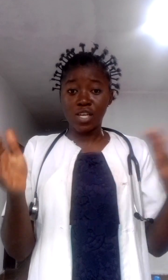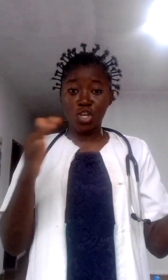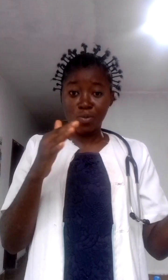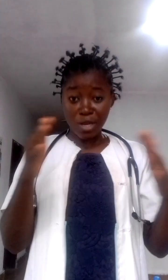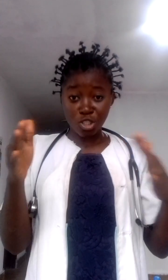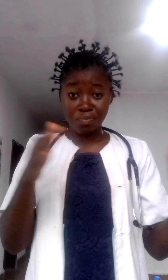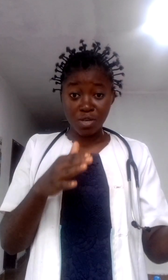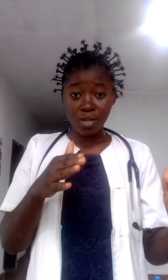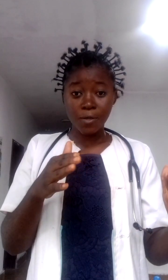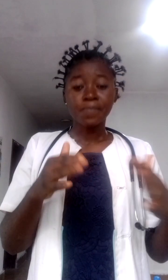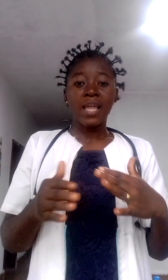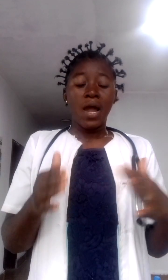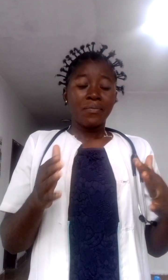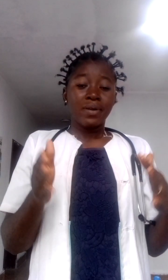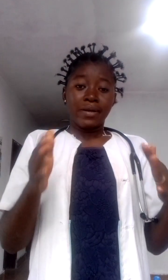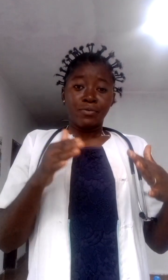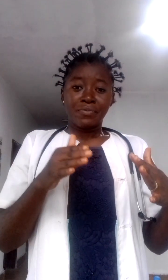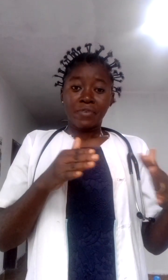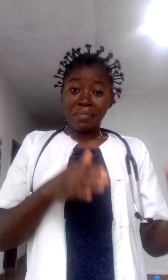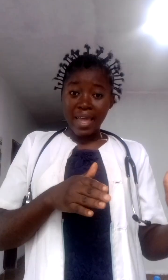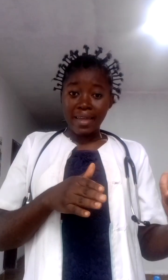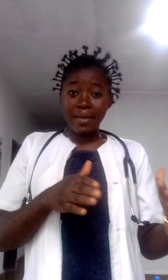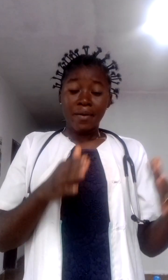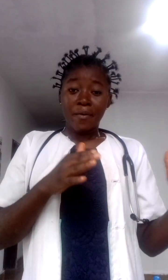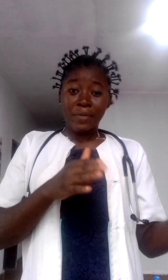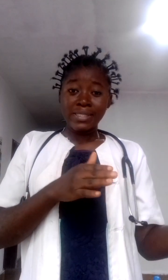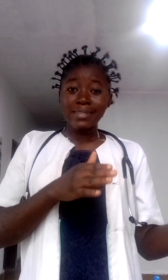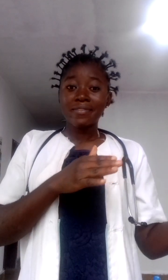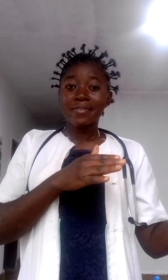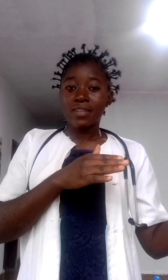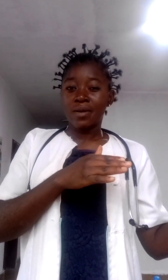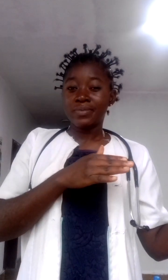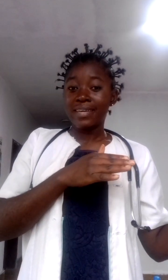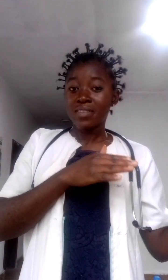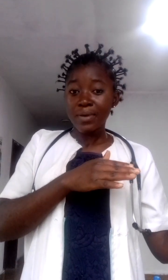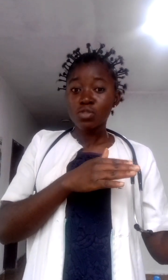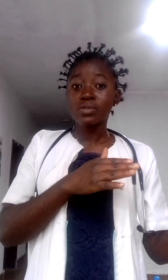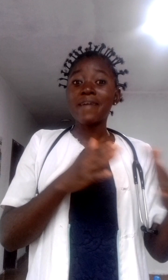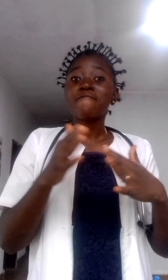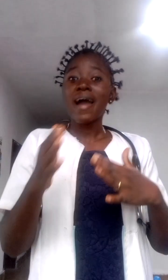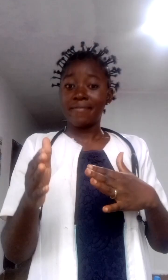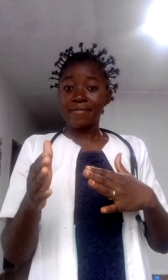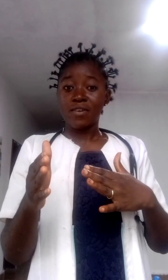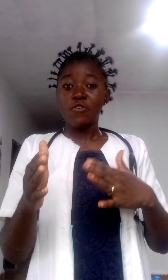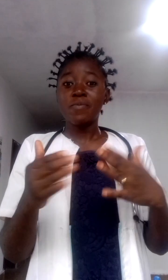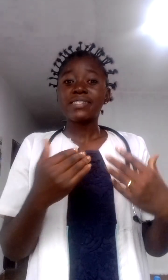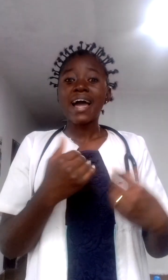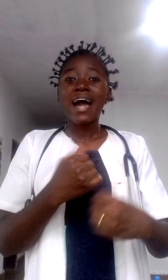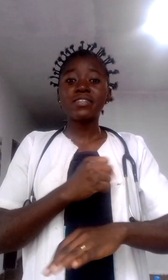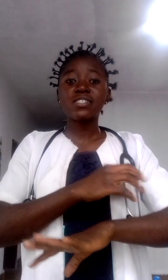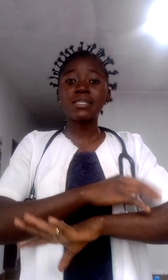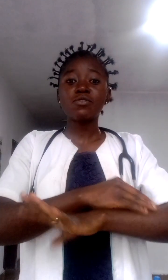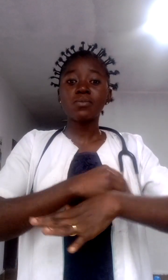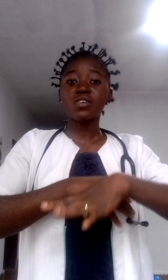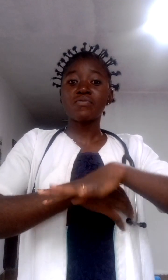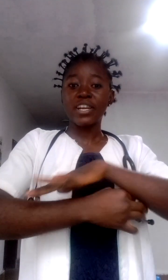the incubation period, from there, within the day 3 to day 5, you will start having the symptoms of